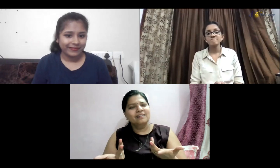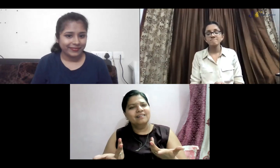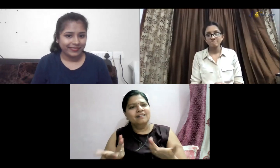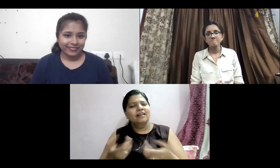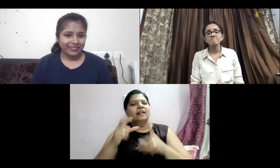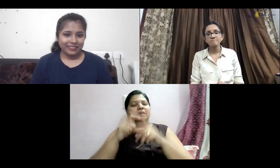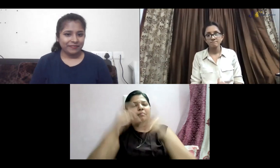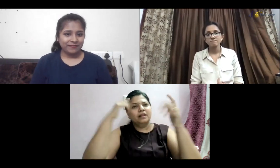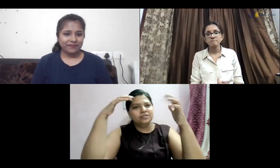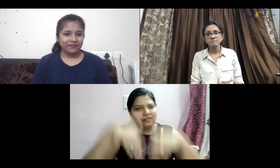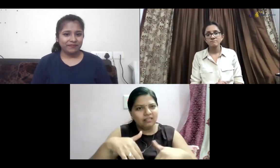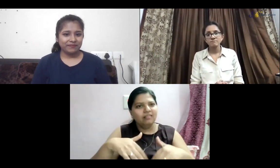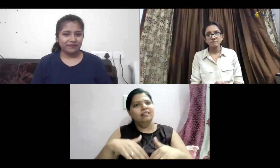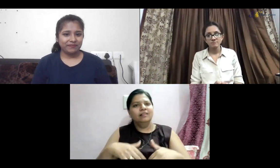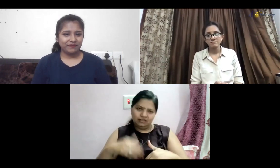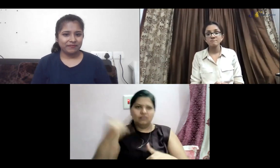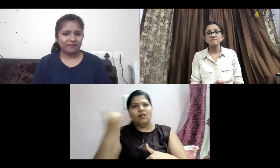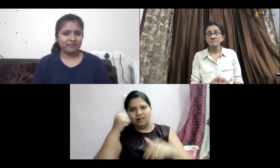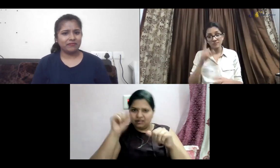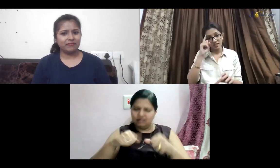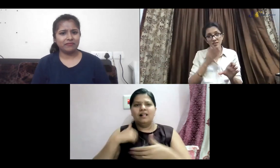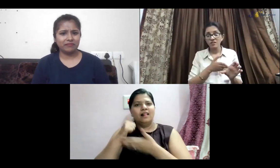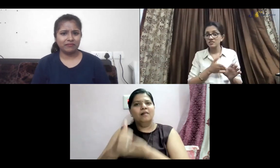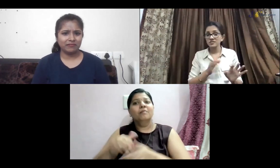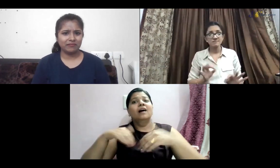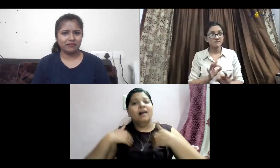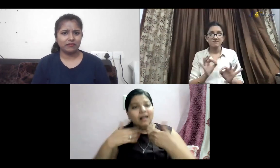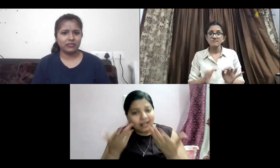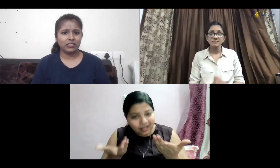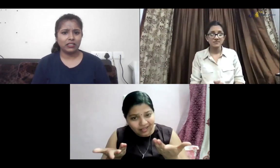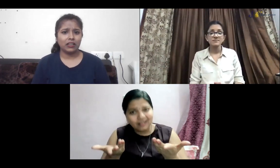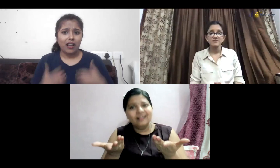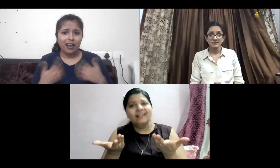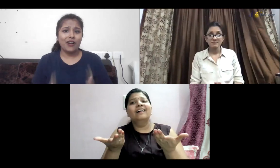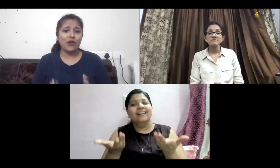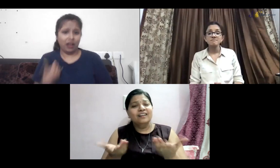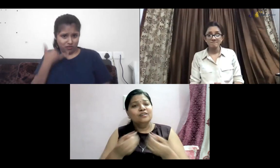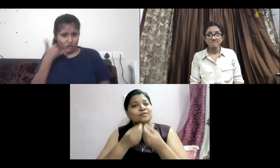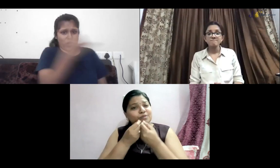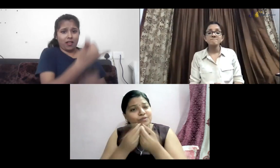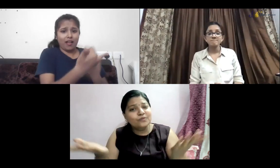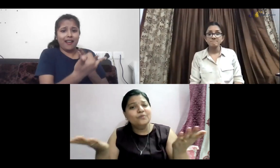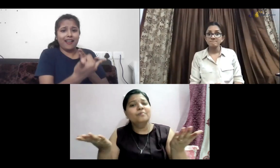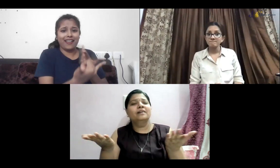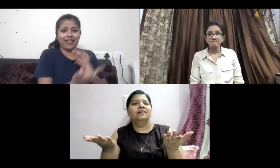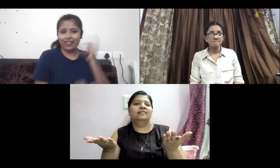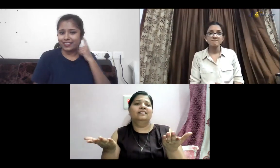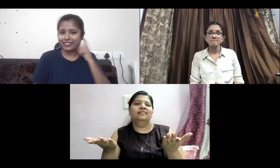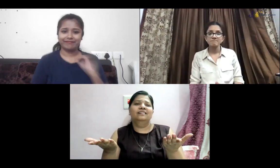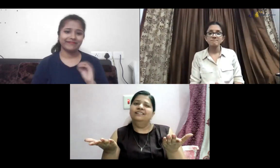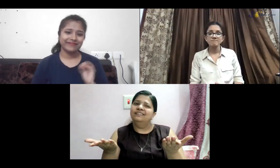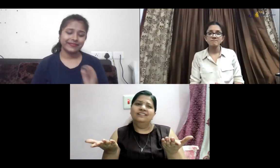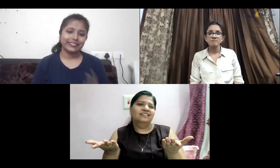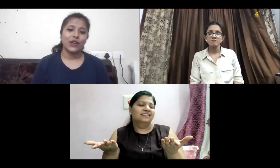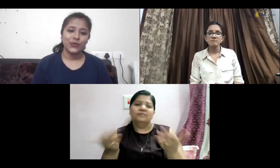109 number is a women helpline number, but how we can call them? But how? How? That's right.